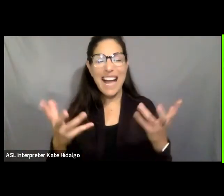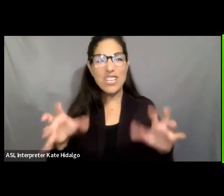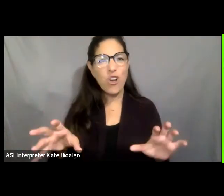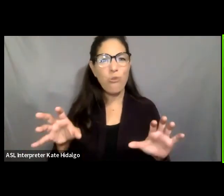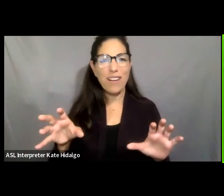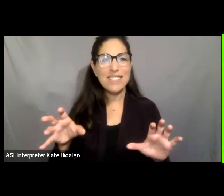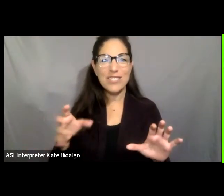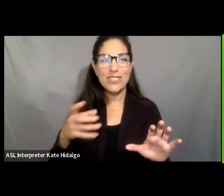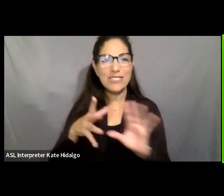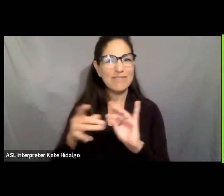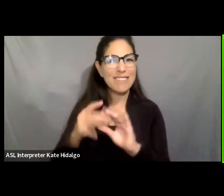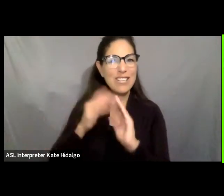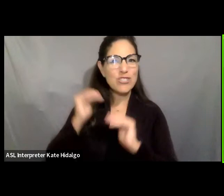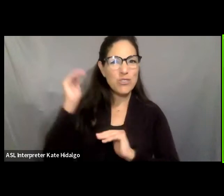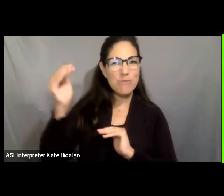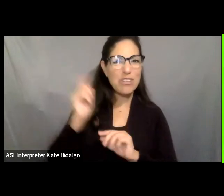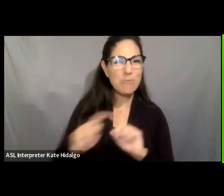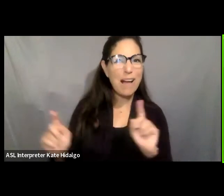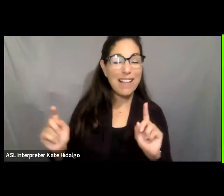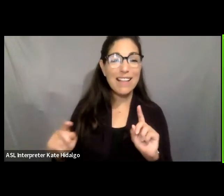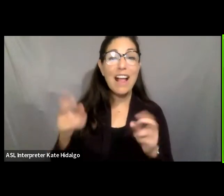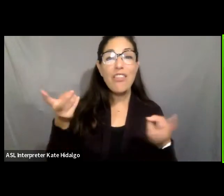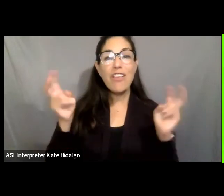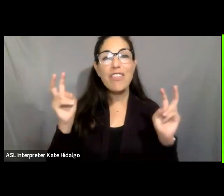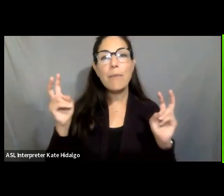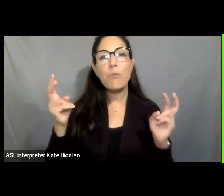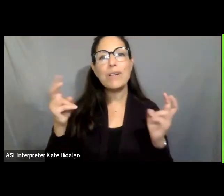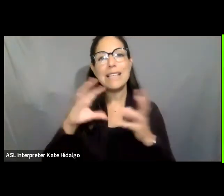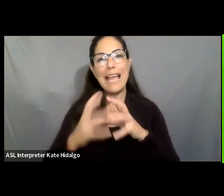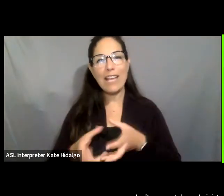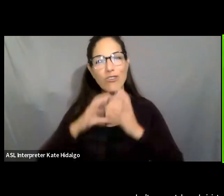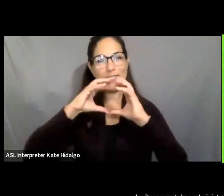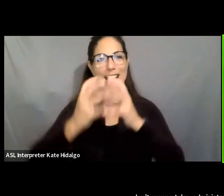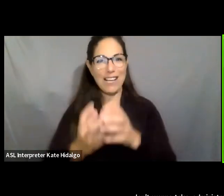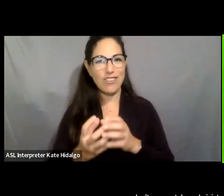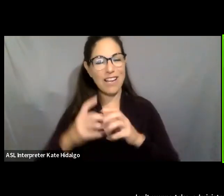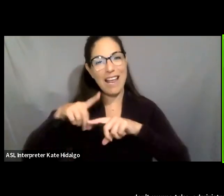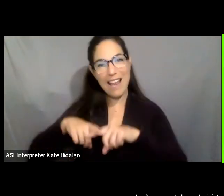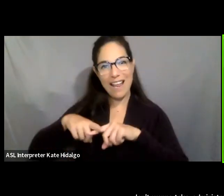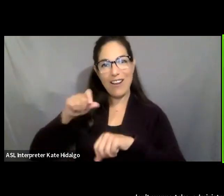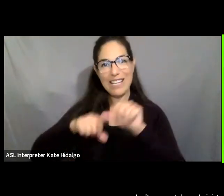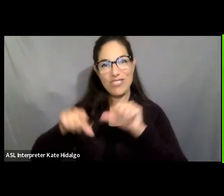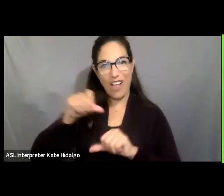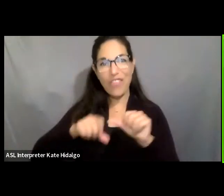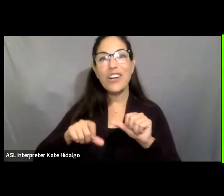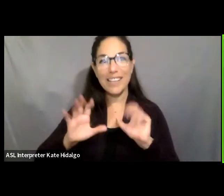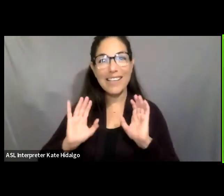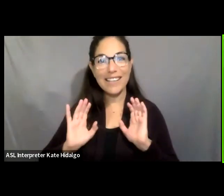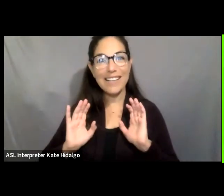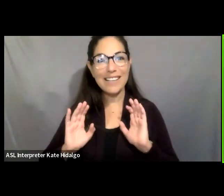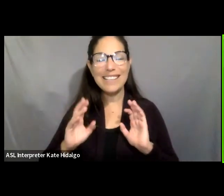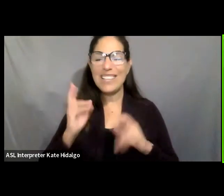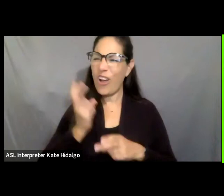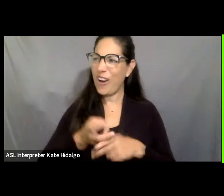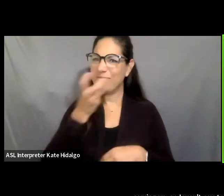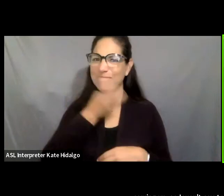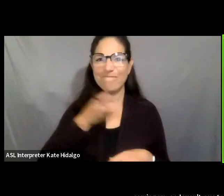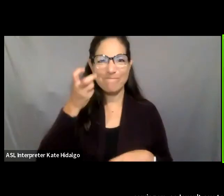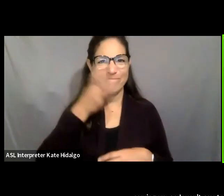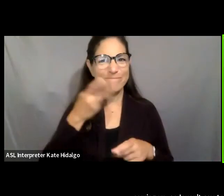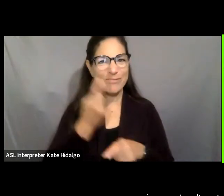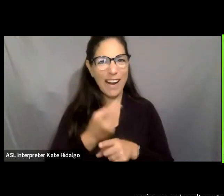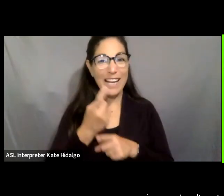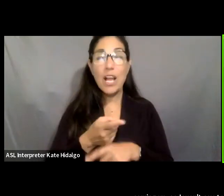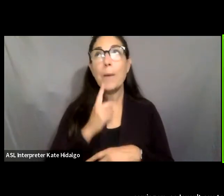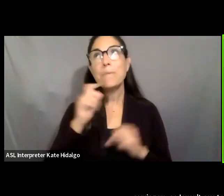coming up, so I won't say too much, but the theme was intersections and interdependability. That's hard for me to say those together fast. It was